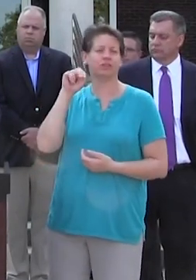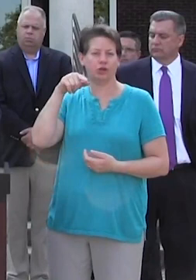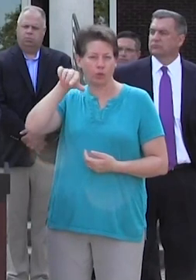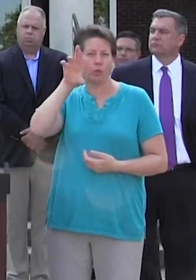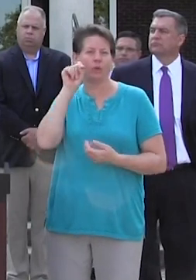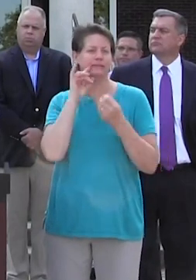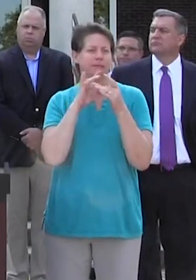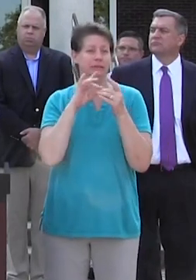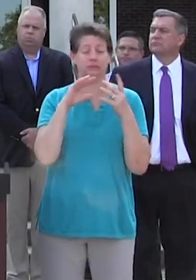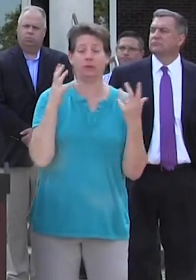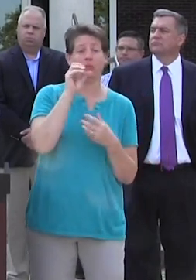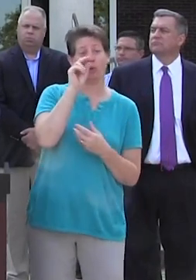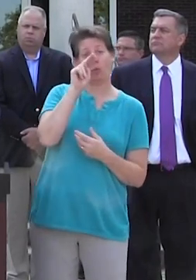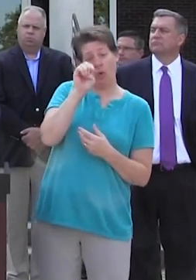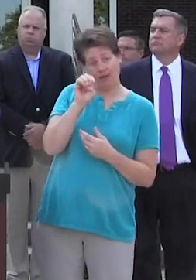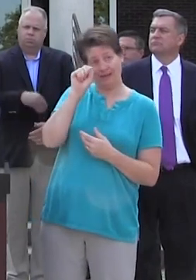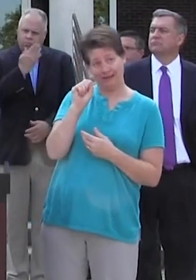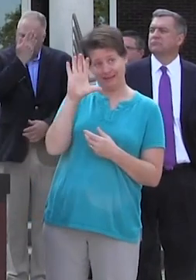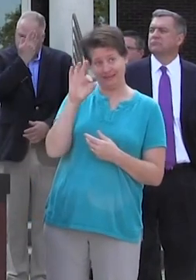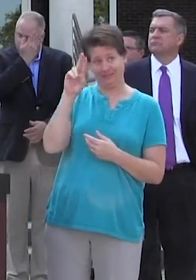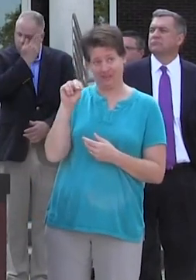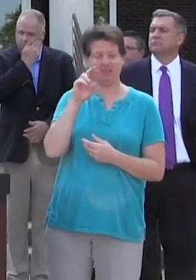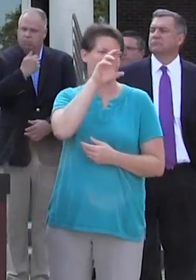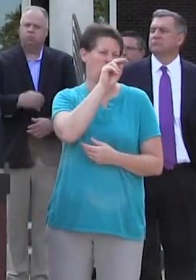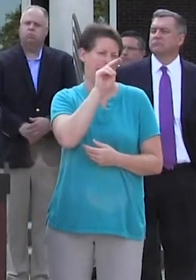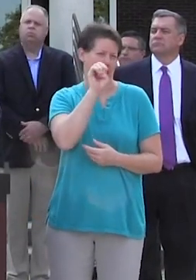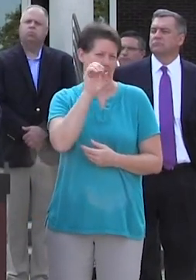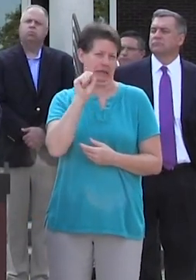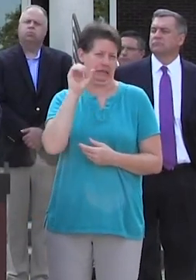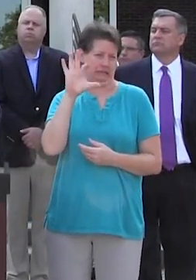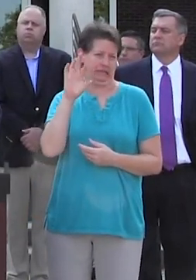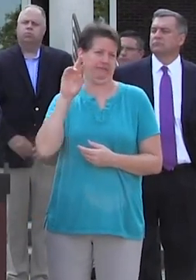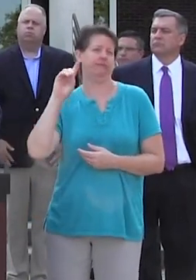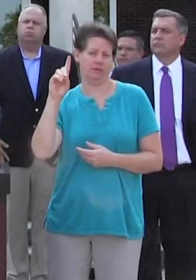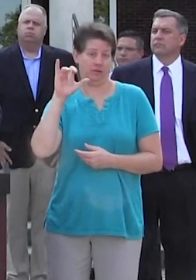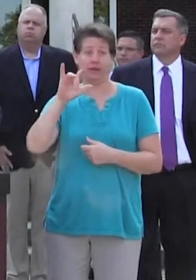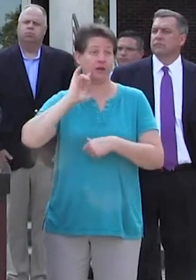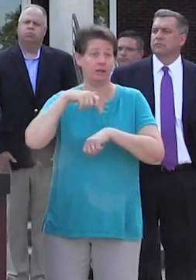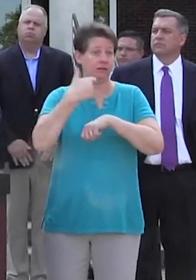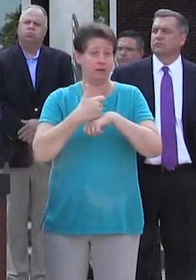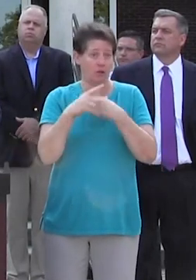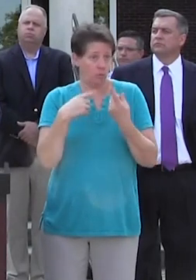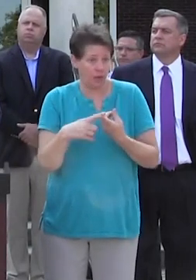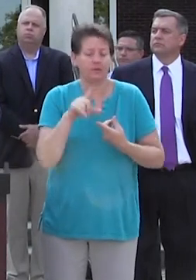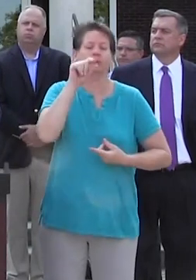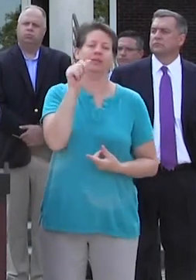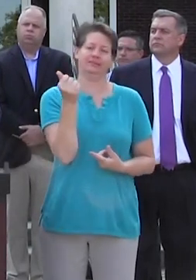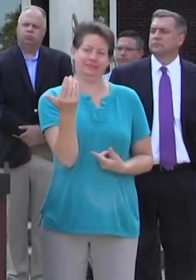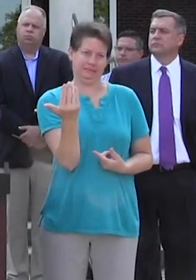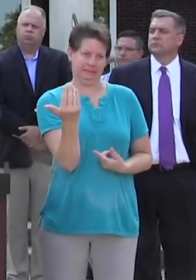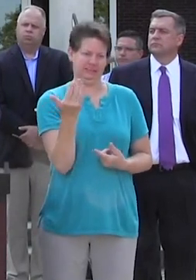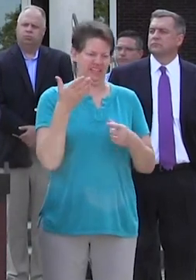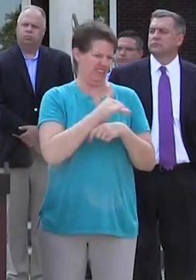the One SC Fund, that's O-N-E-S-C Fund, was established in 2015 after